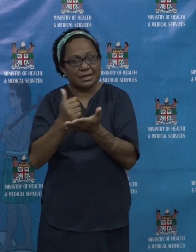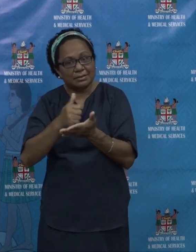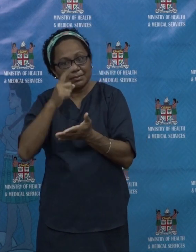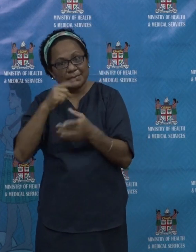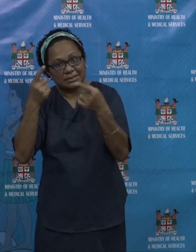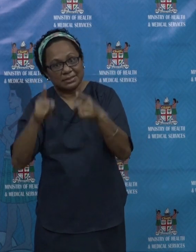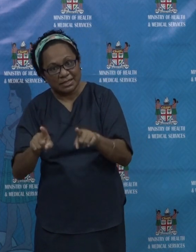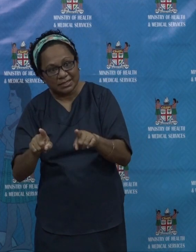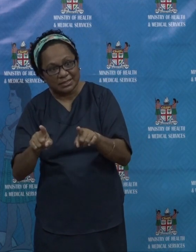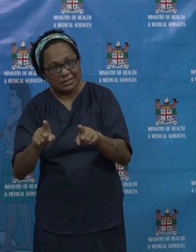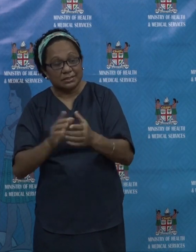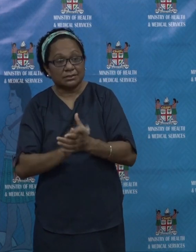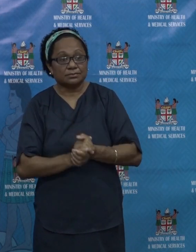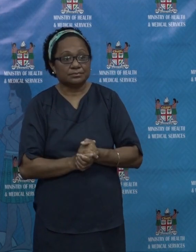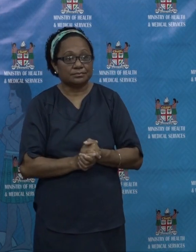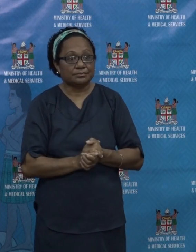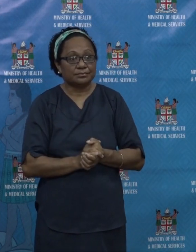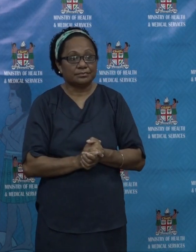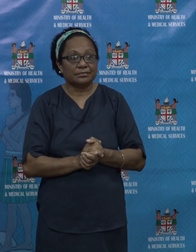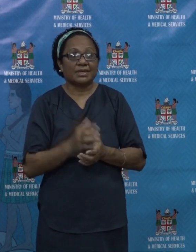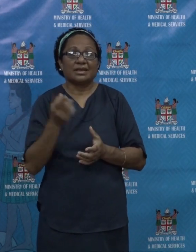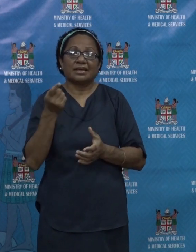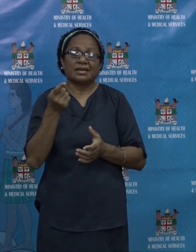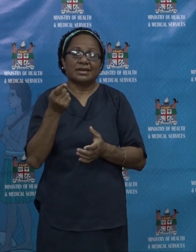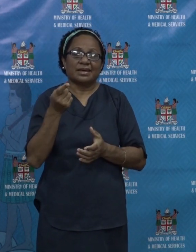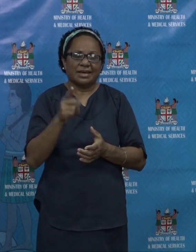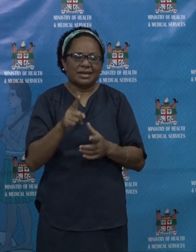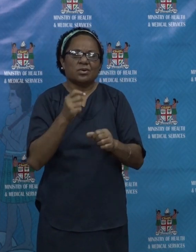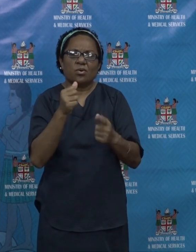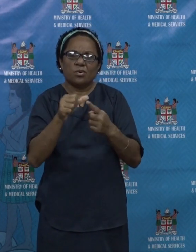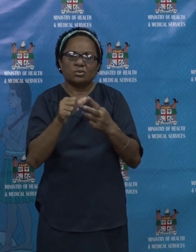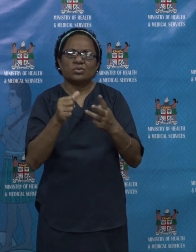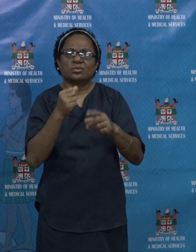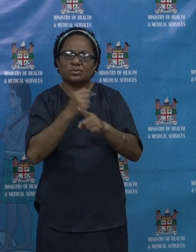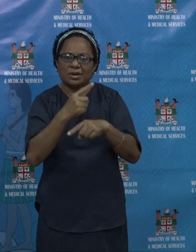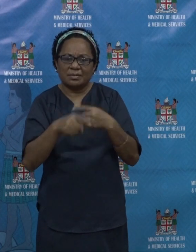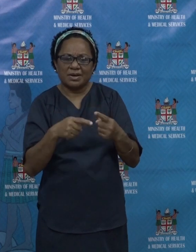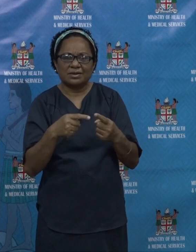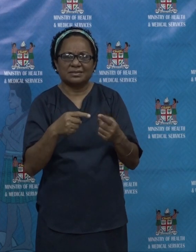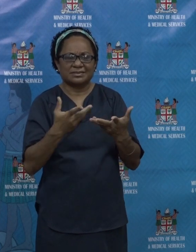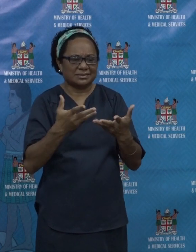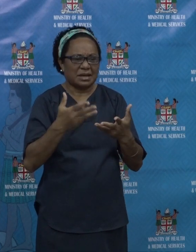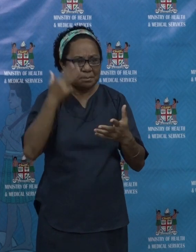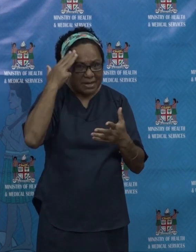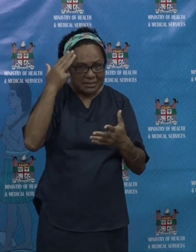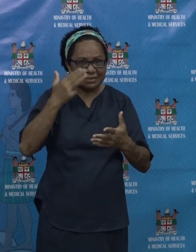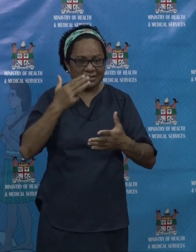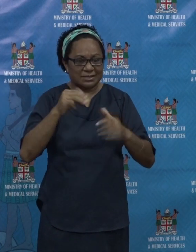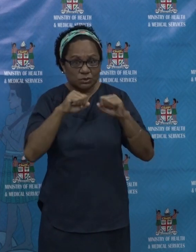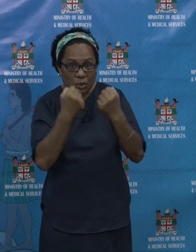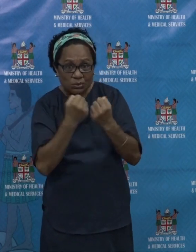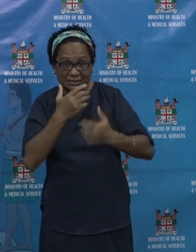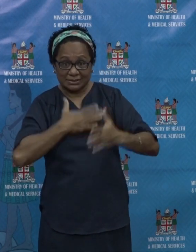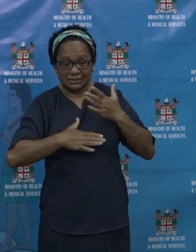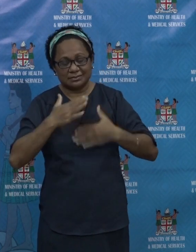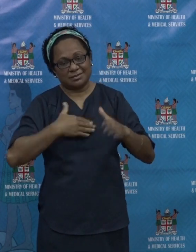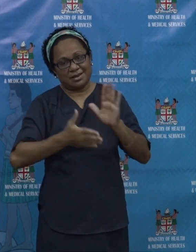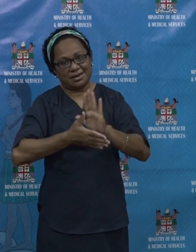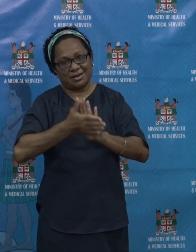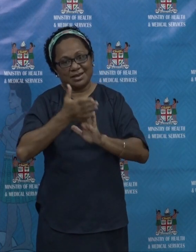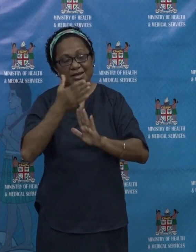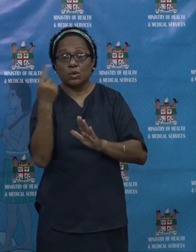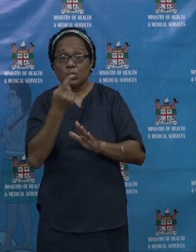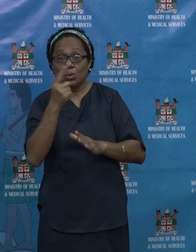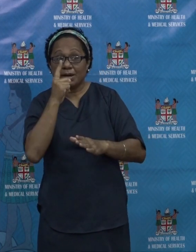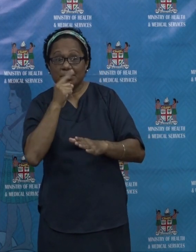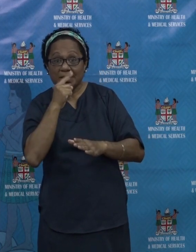The toll in terms of mental and social suffering is high. Frontline health workers are integral to